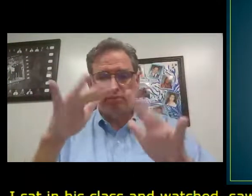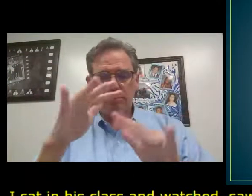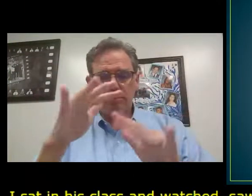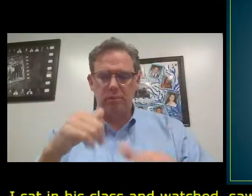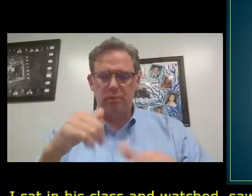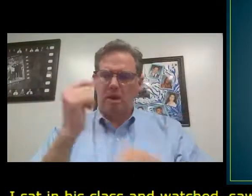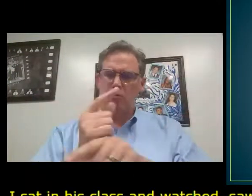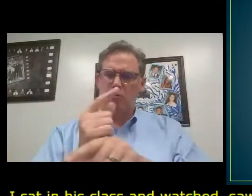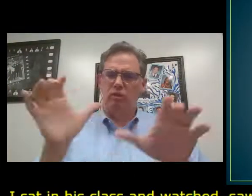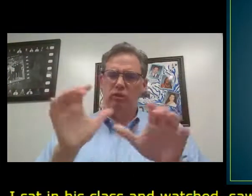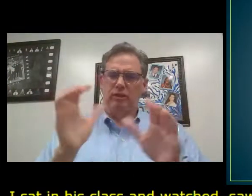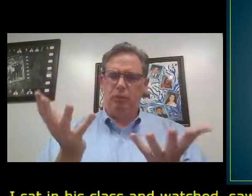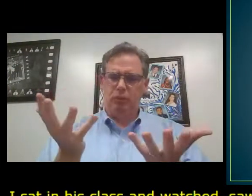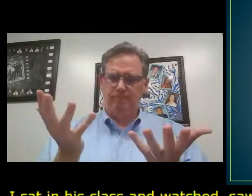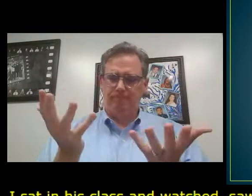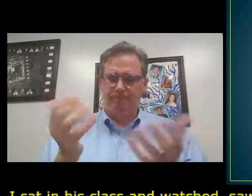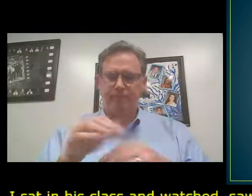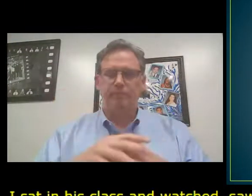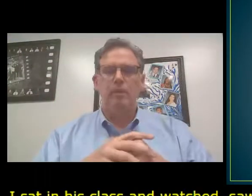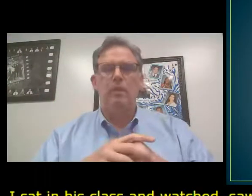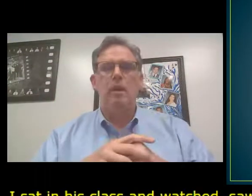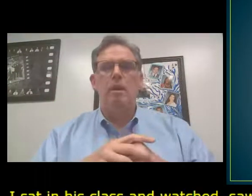when all of the kids went out to play,